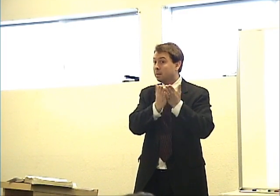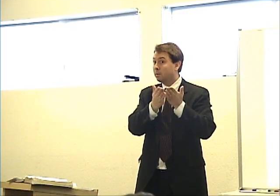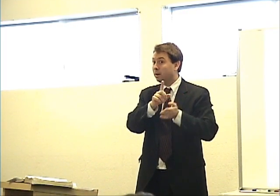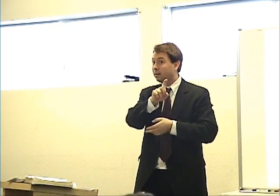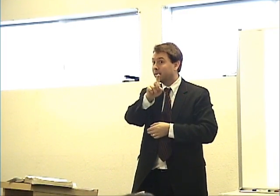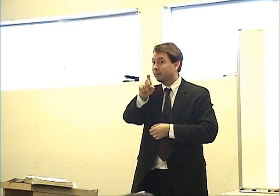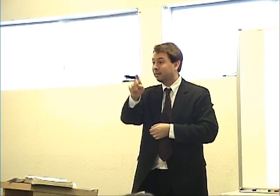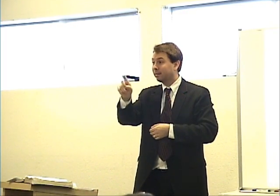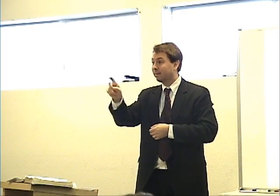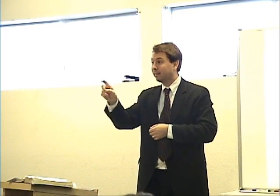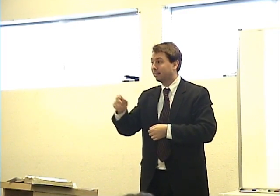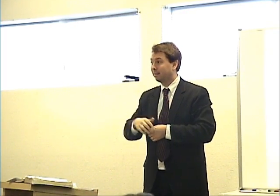book.